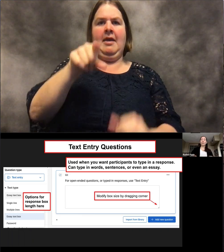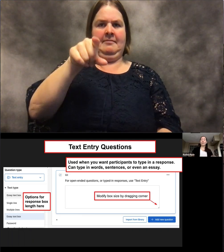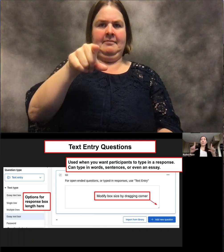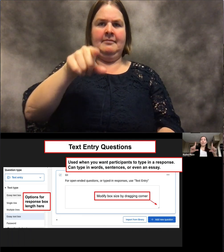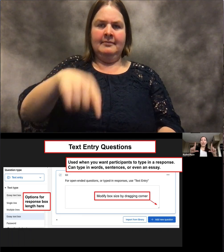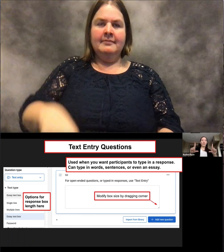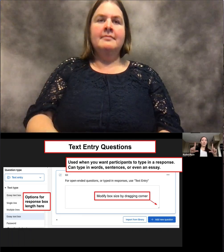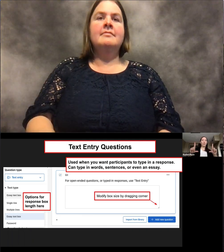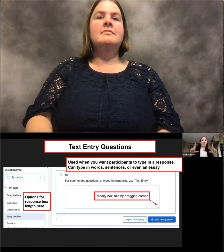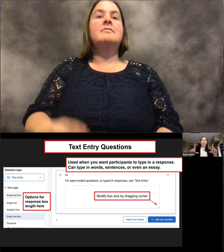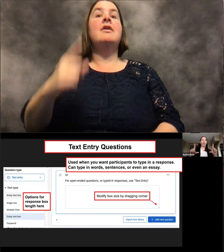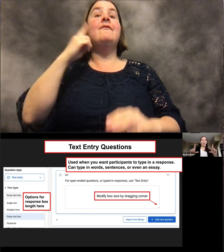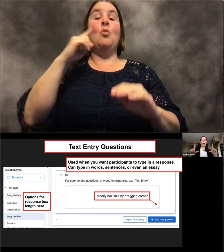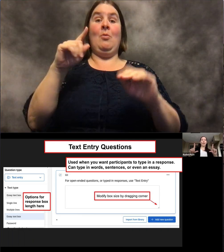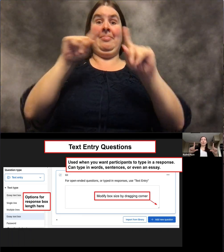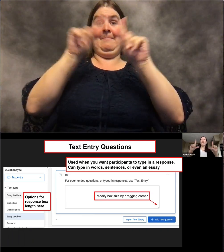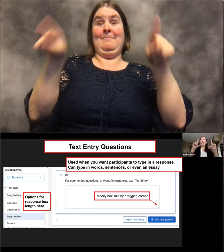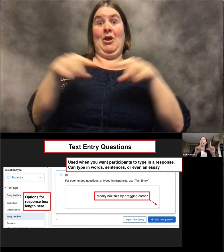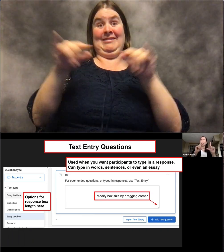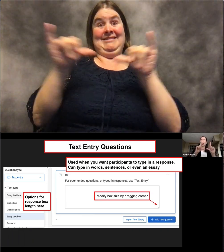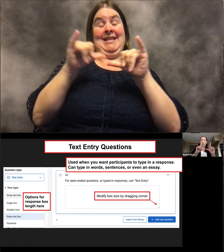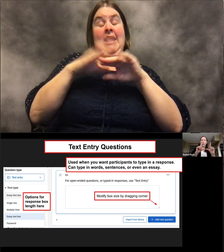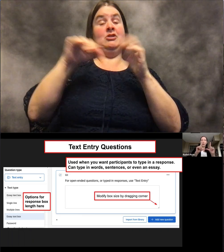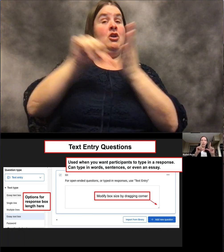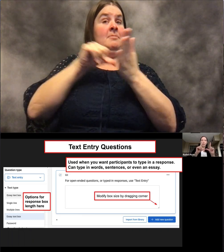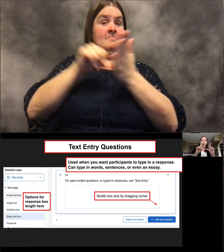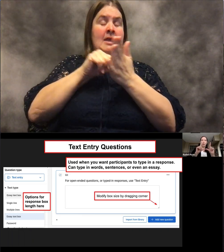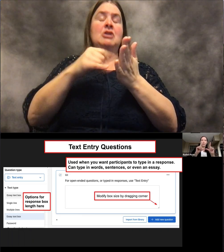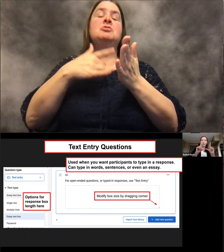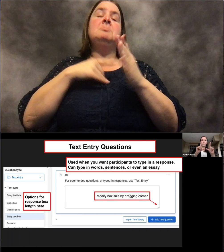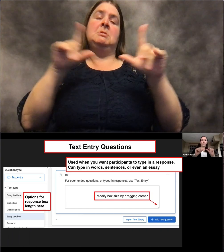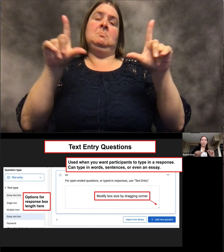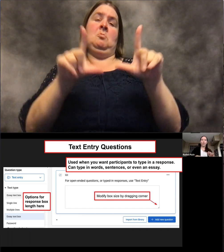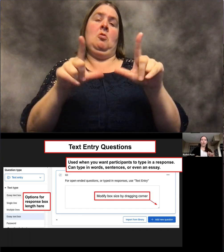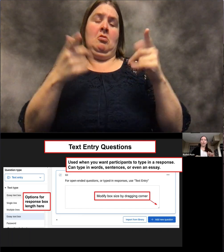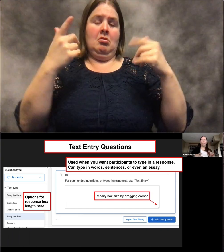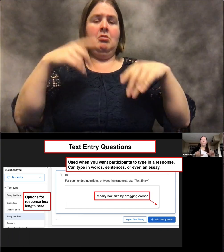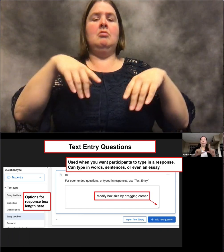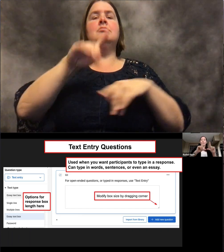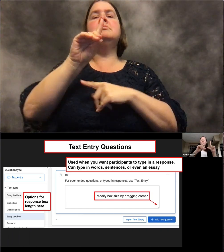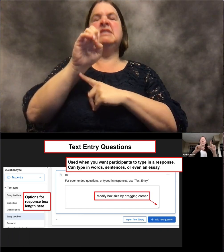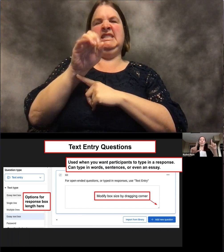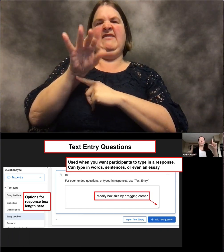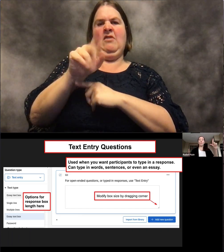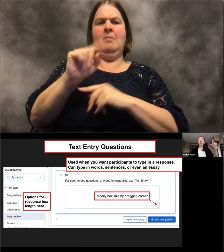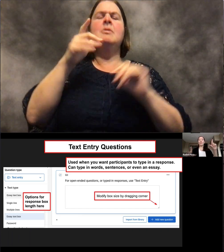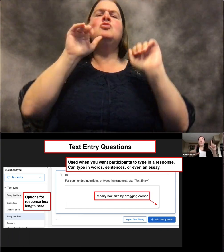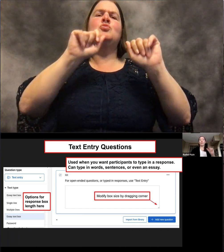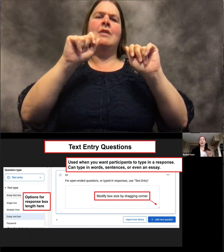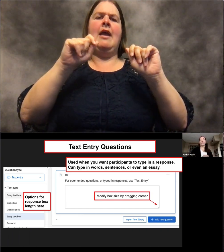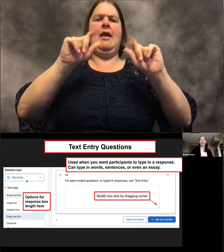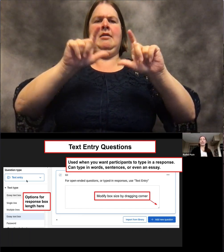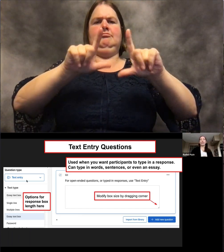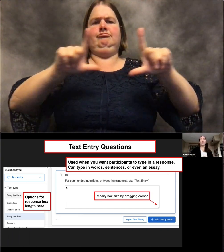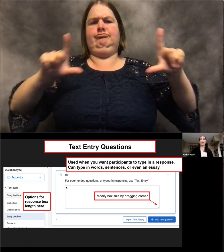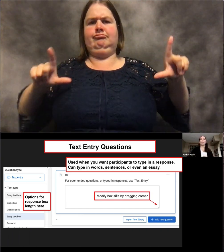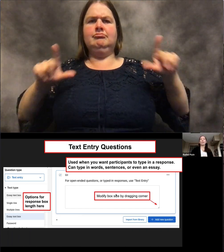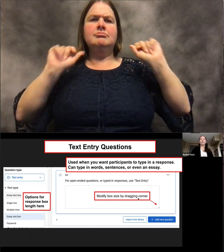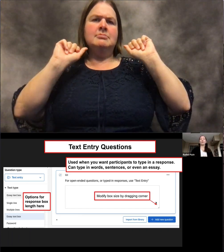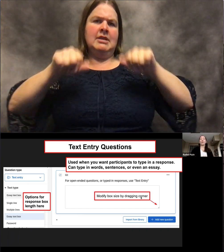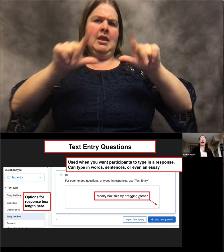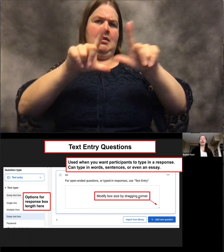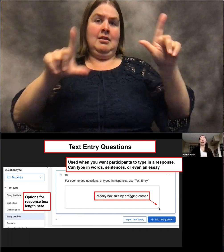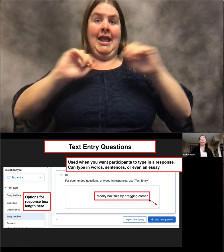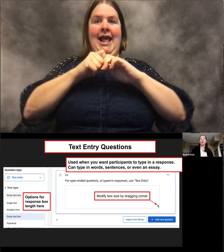In terms of the size of the box on the page, it starts pretty small, but you can modify the box size